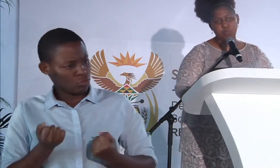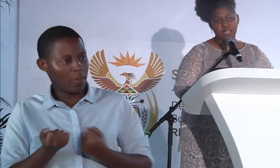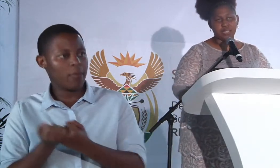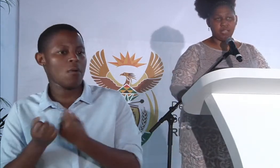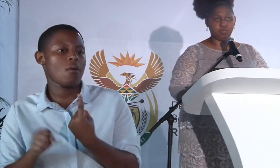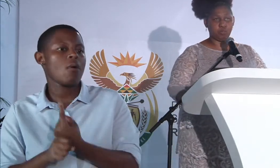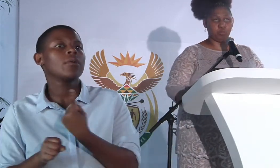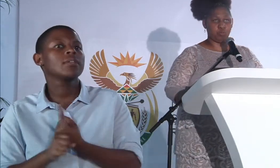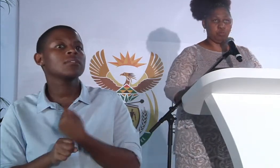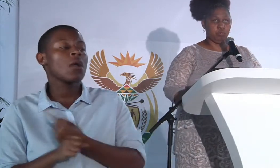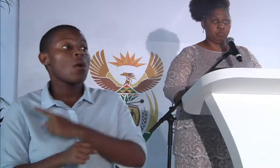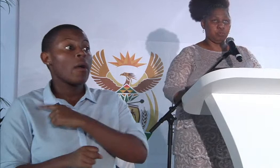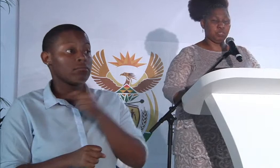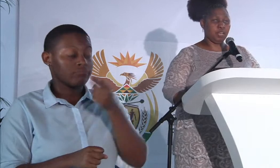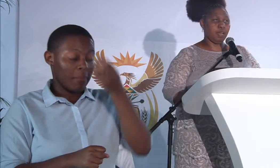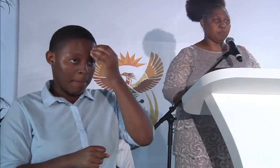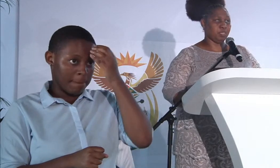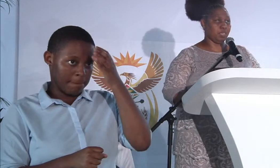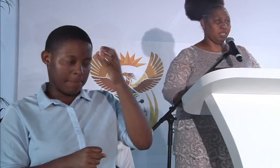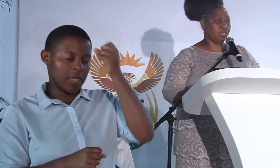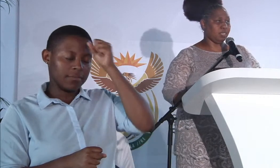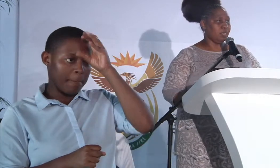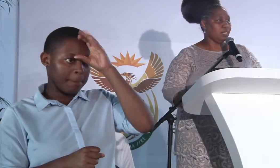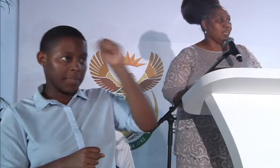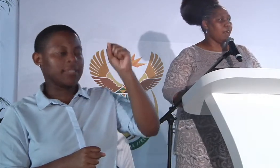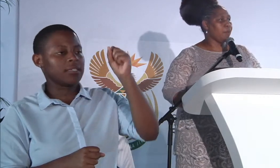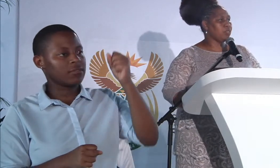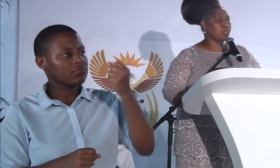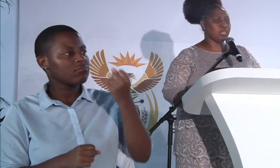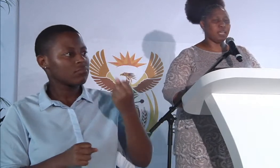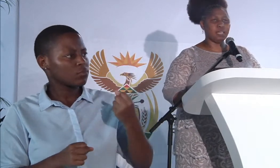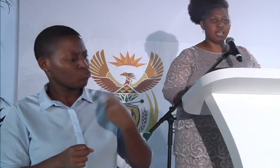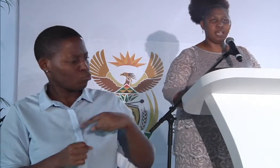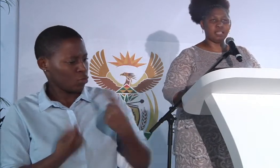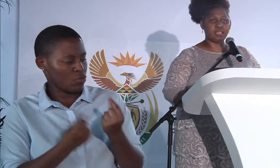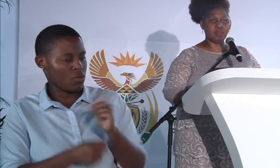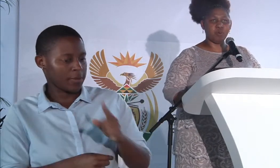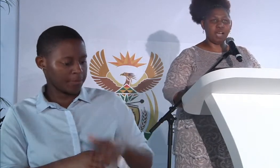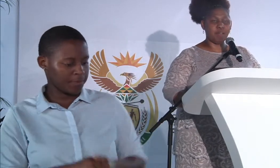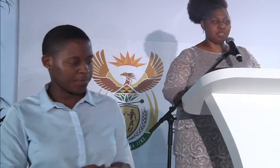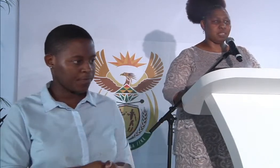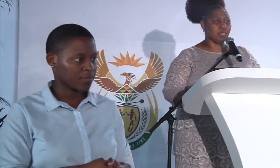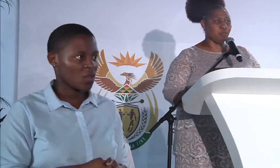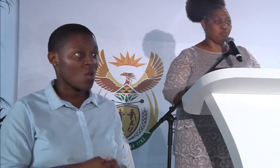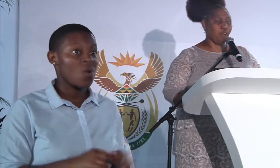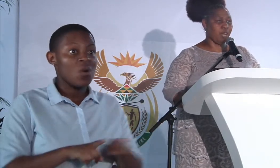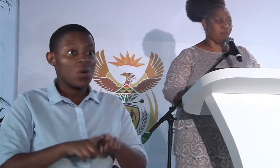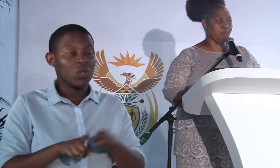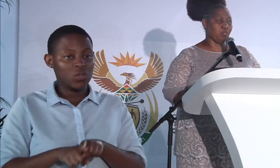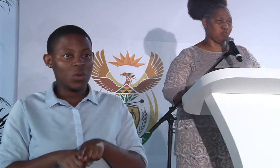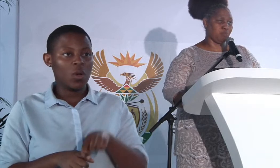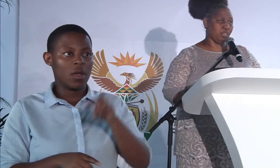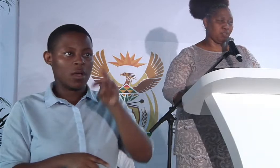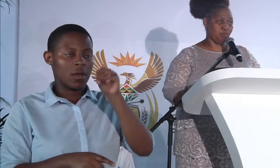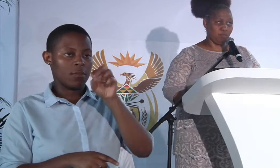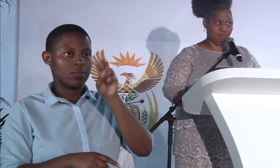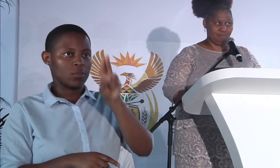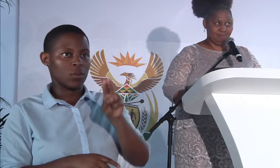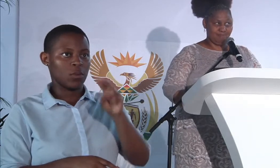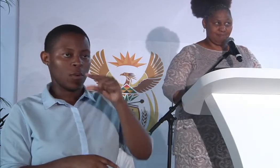we are trying to do. We really appreciate. I want to thank Tate Mugabe. Thank you for allowing me to bully